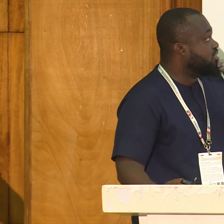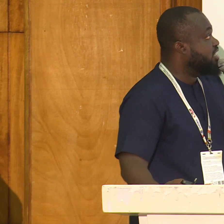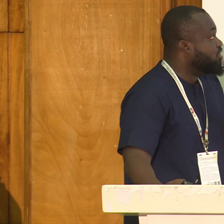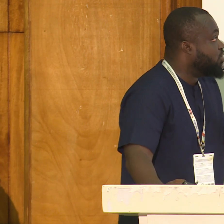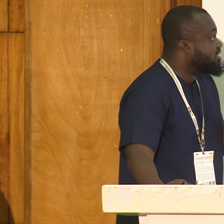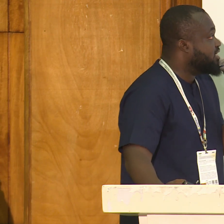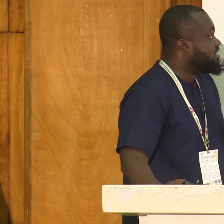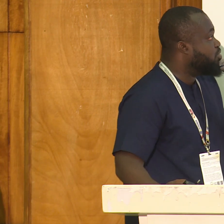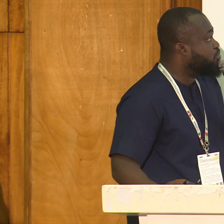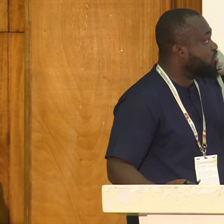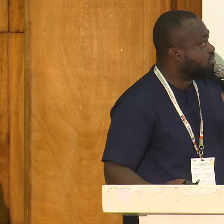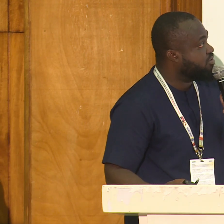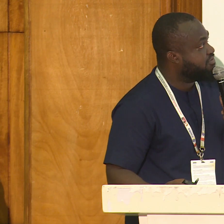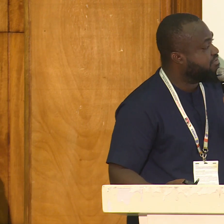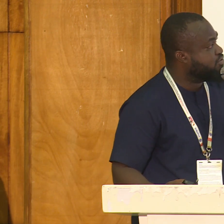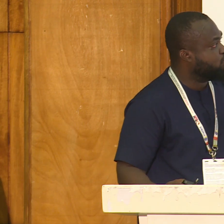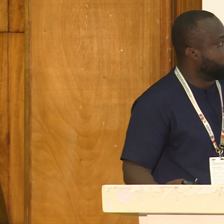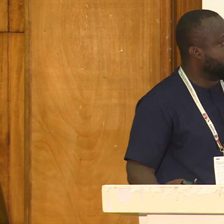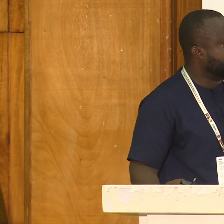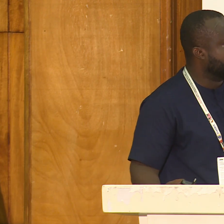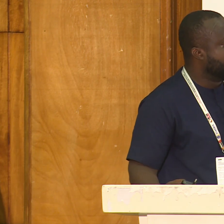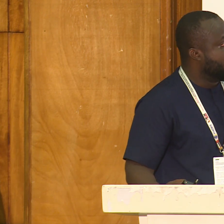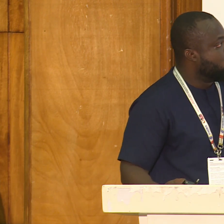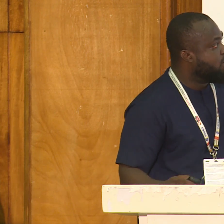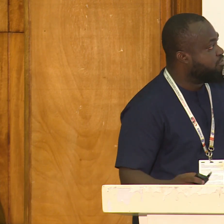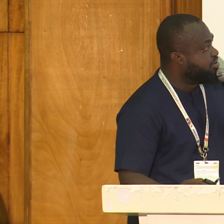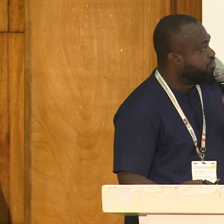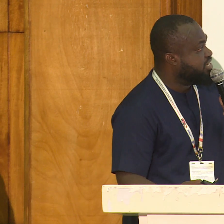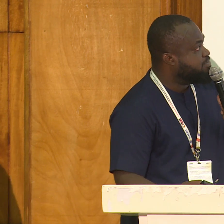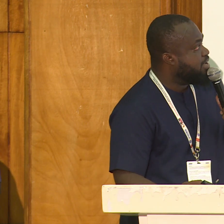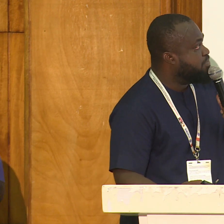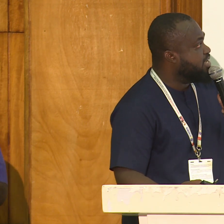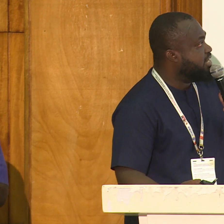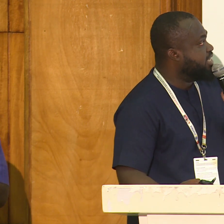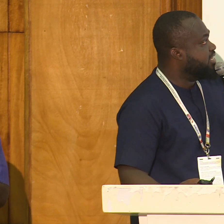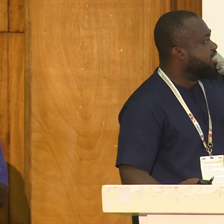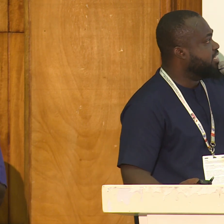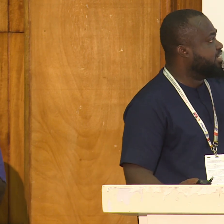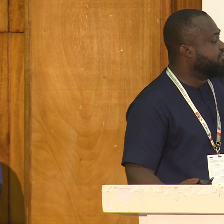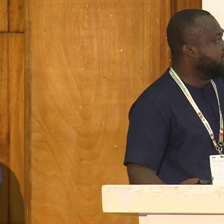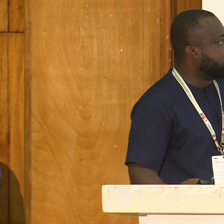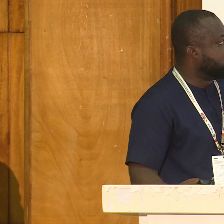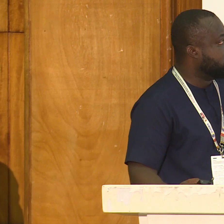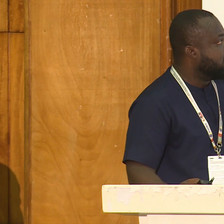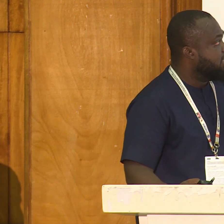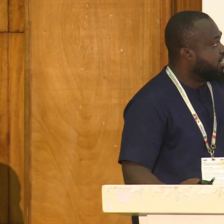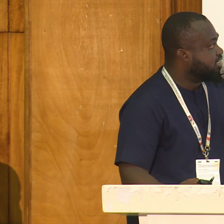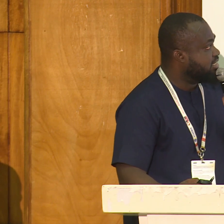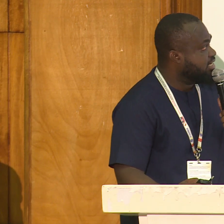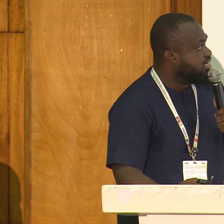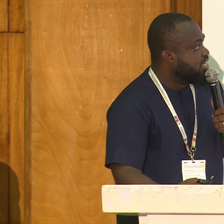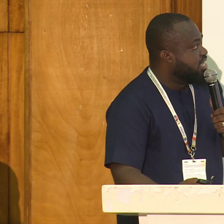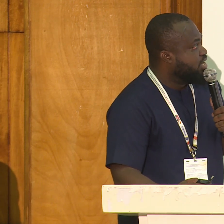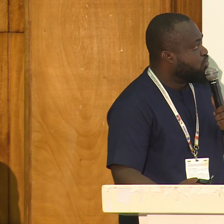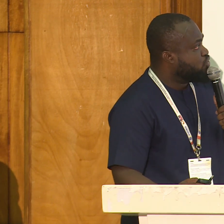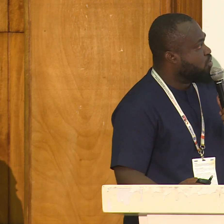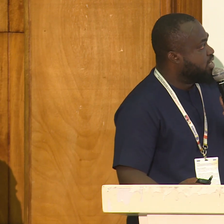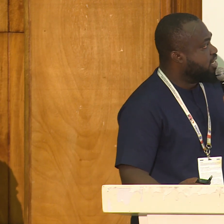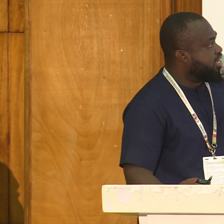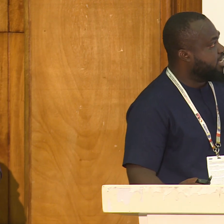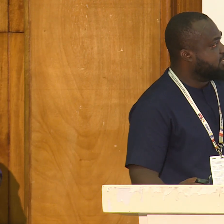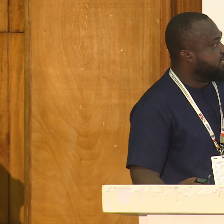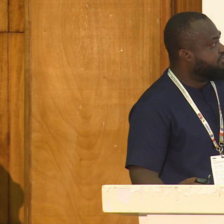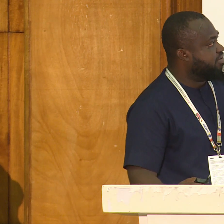we tend to assess the proportion of FSWs who have been reached by peer-led intervention nationally, and